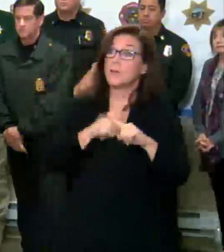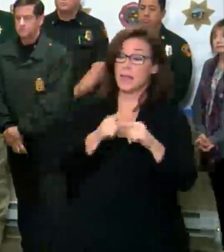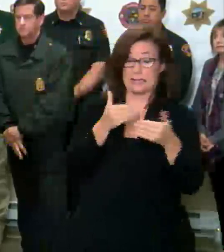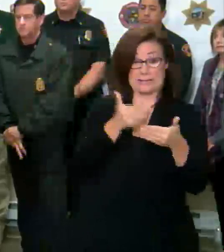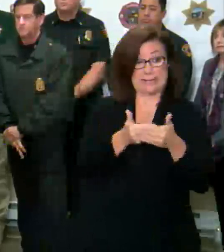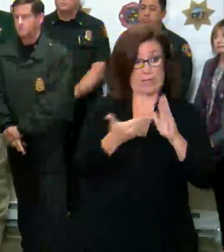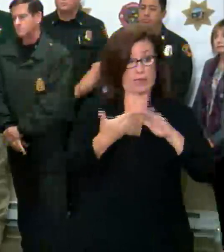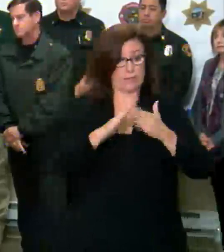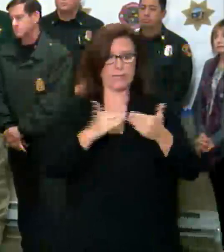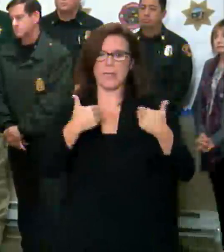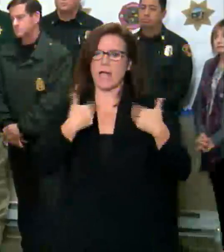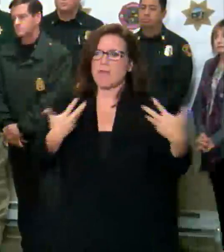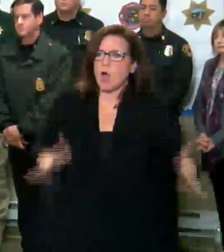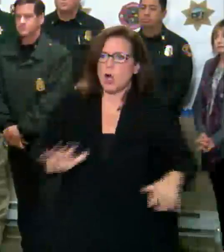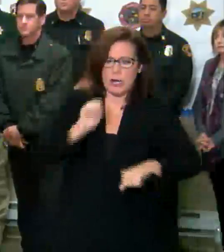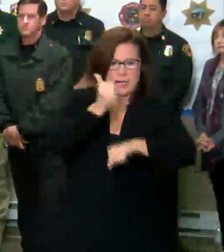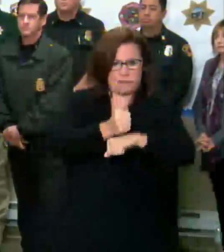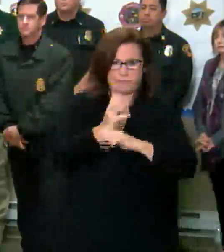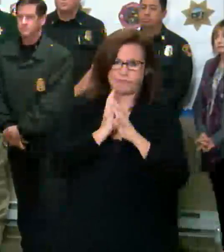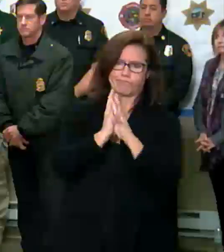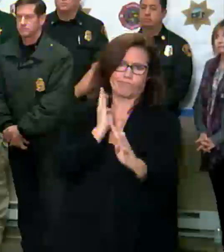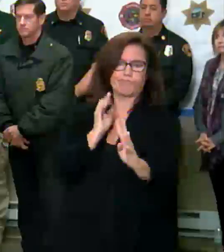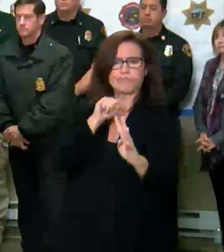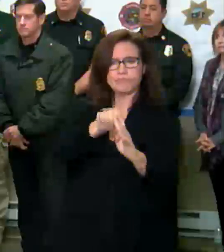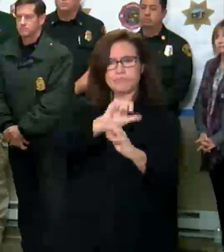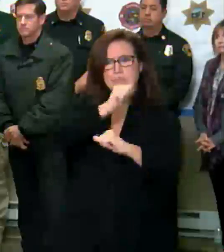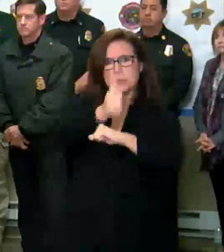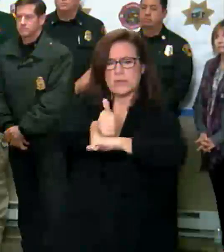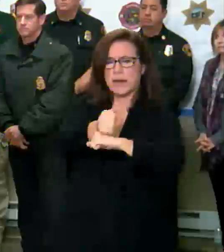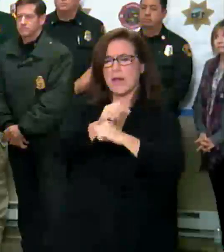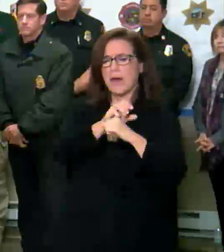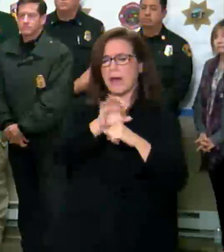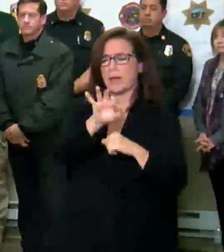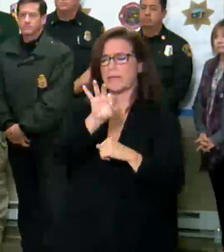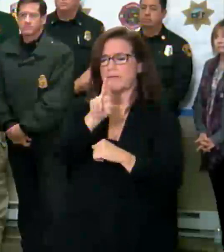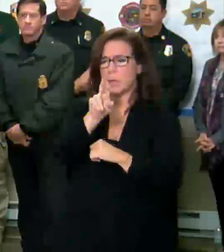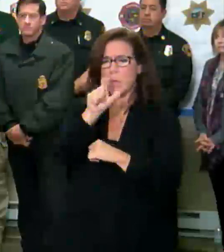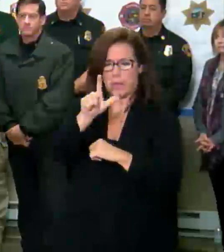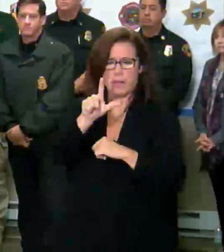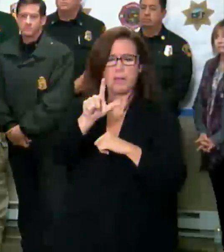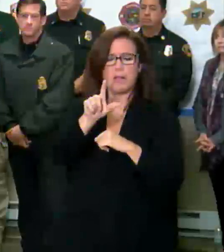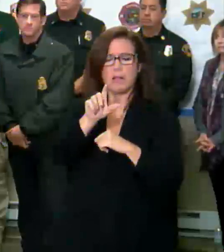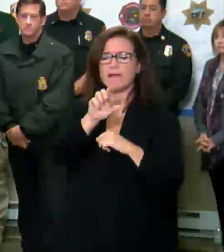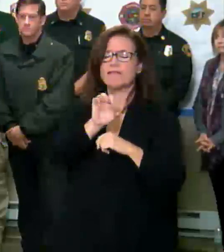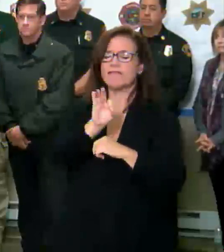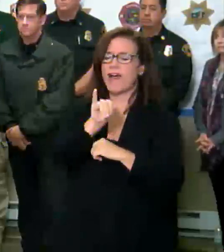space to fuel breaks, constructing some of our own line. All of that line